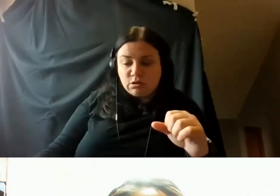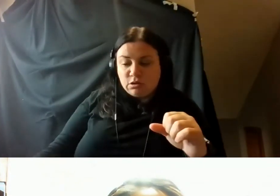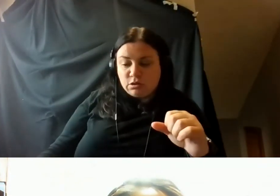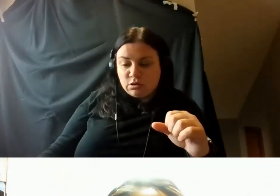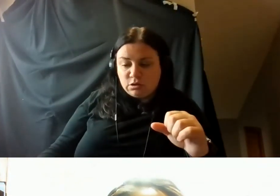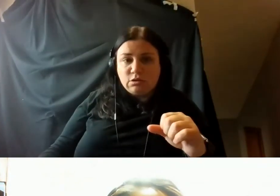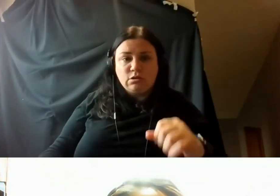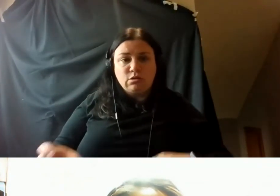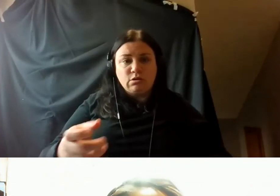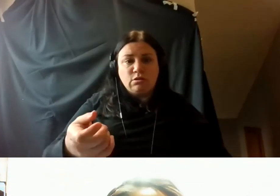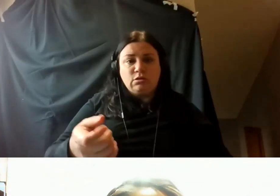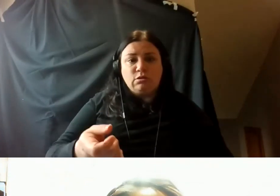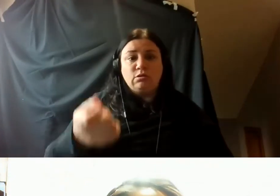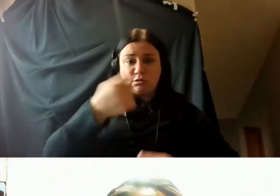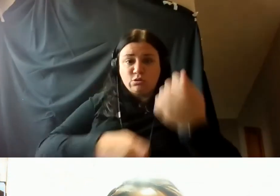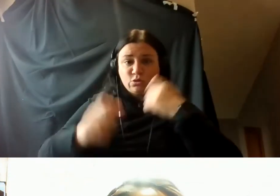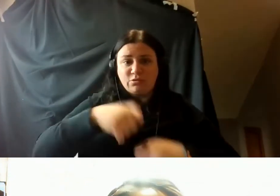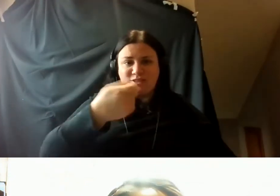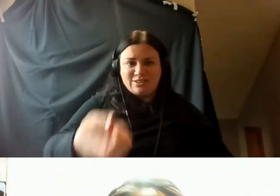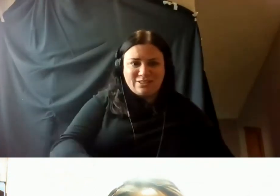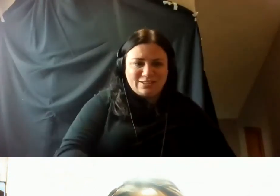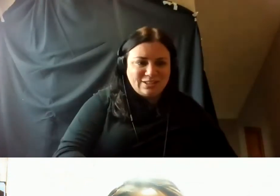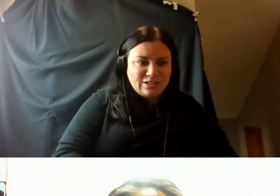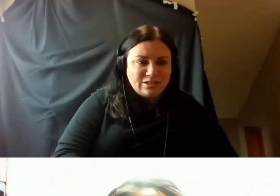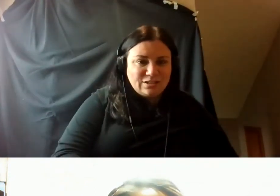I'm going to show you this envelope.